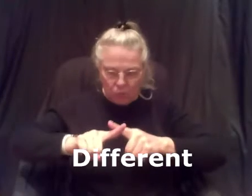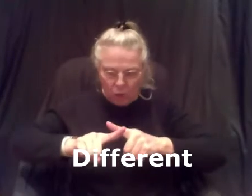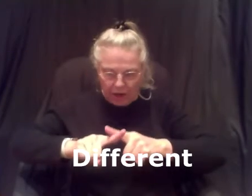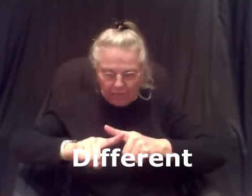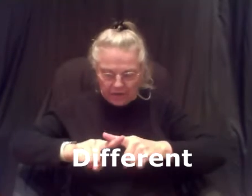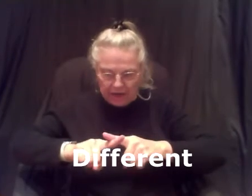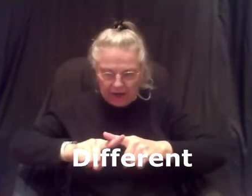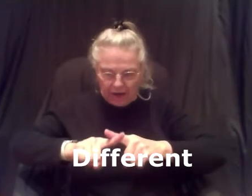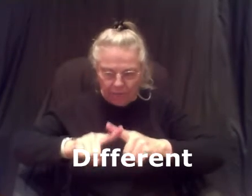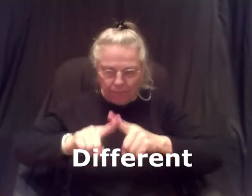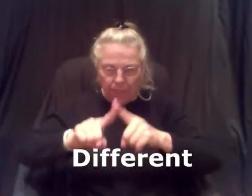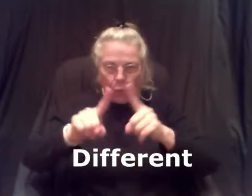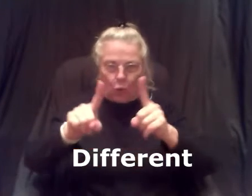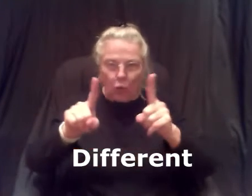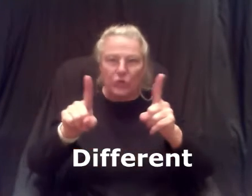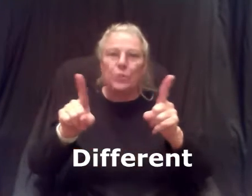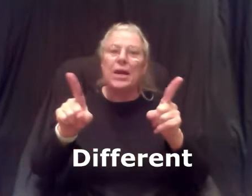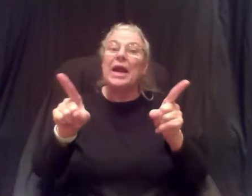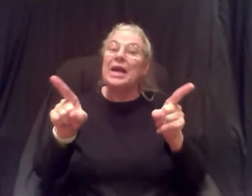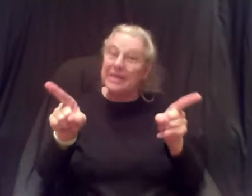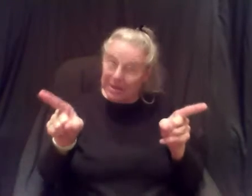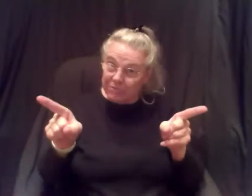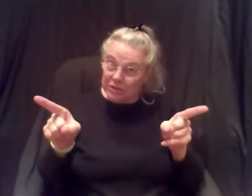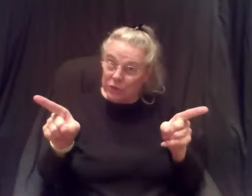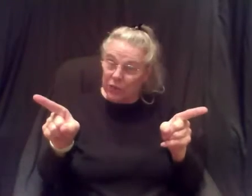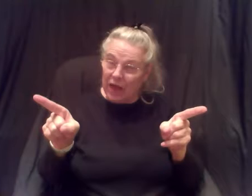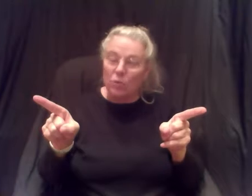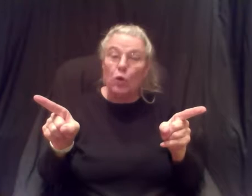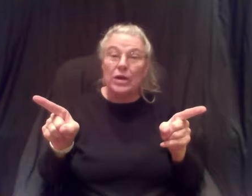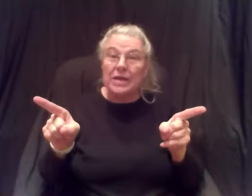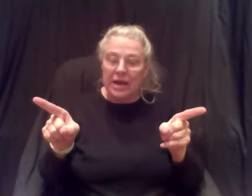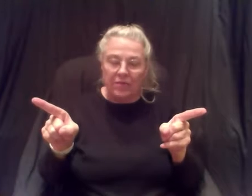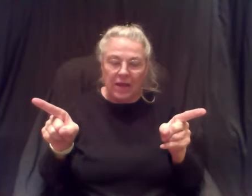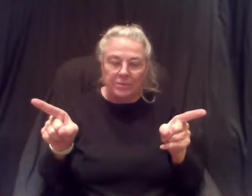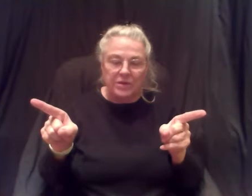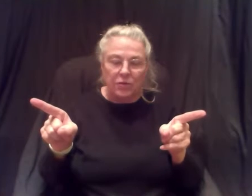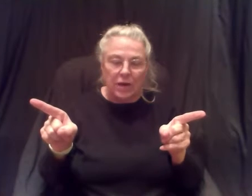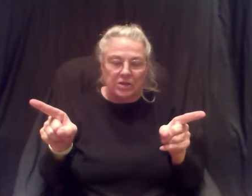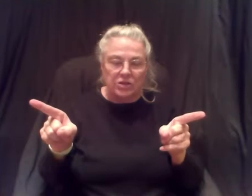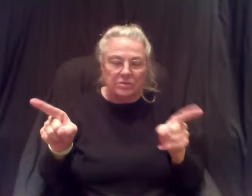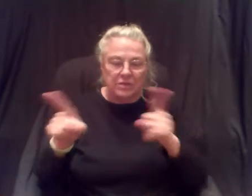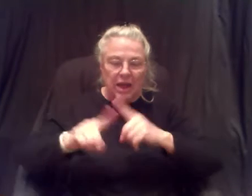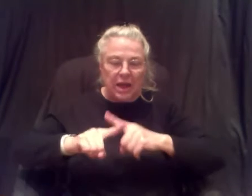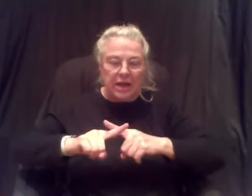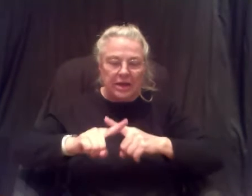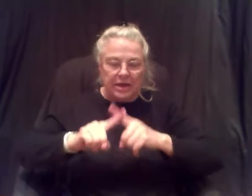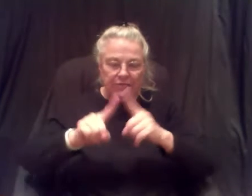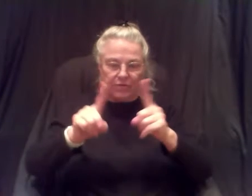whatever is here, we're going to make a difference with that. We're going to take it in the opposite direction. Difference.